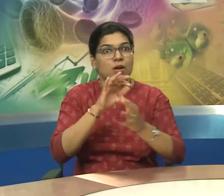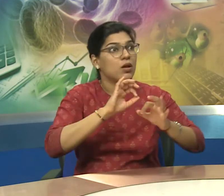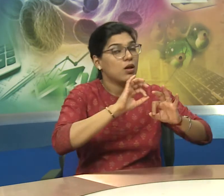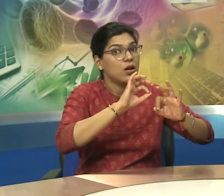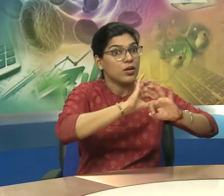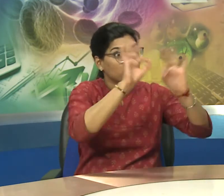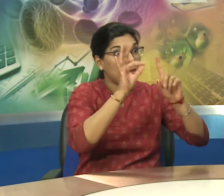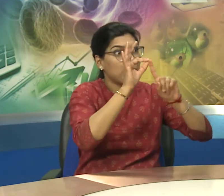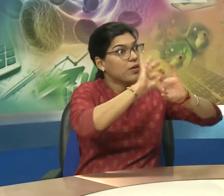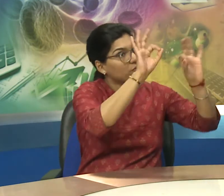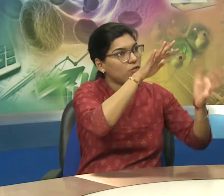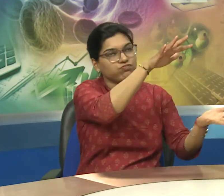to consumer